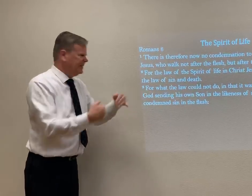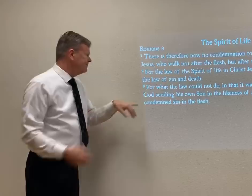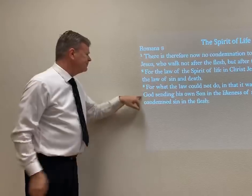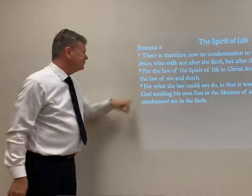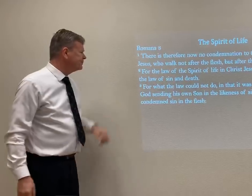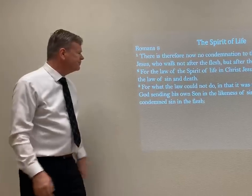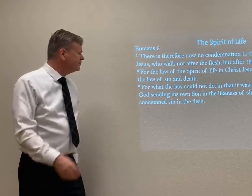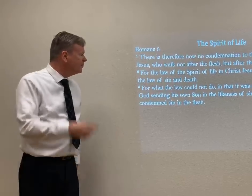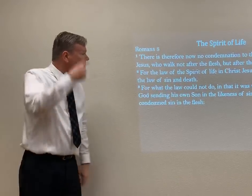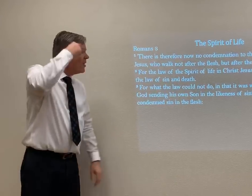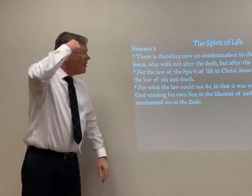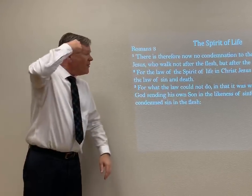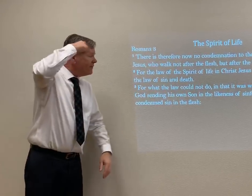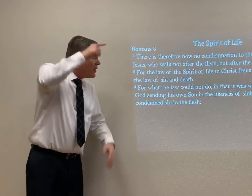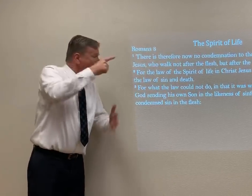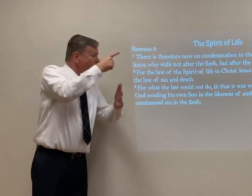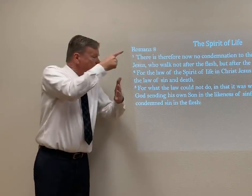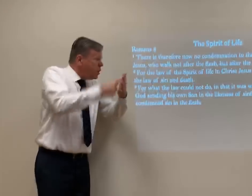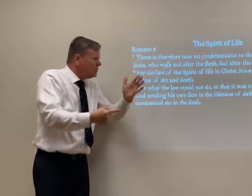11:30. Okay. Better go quickly here.